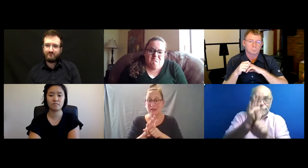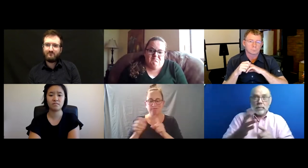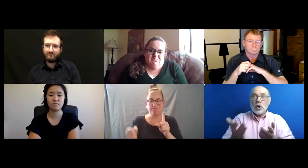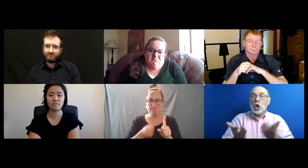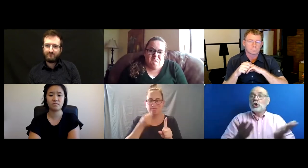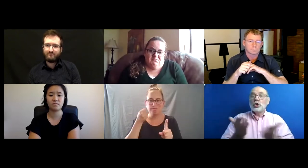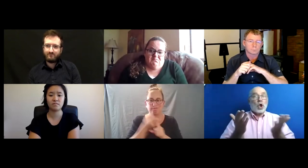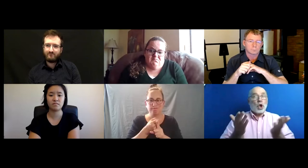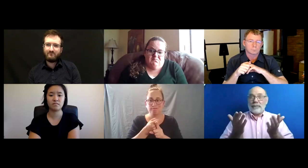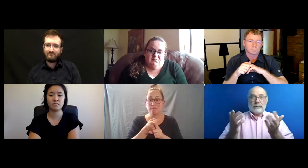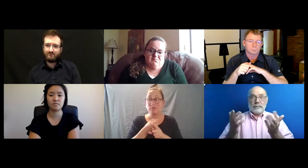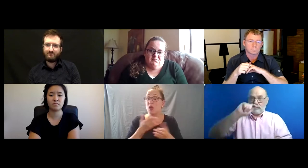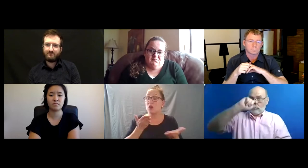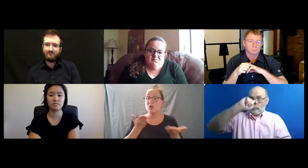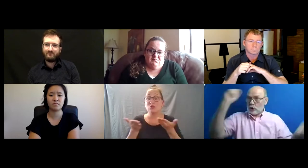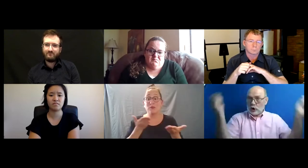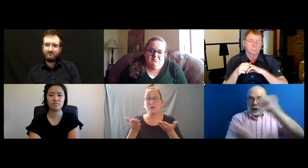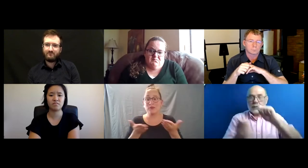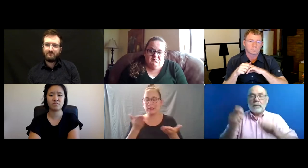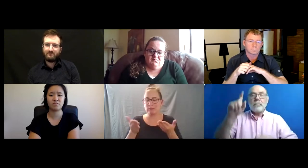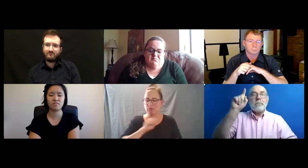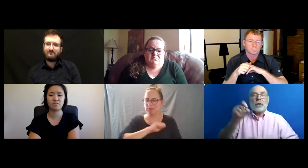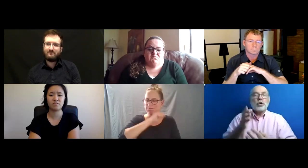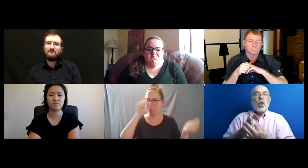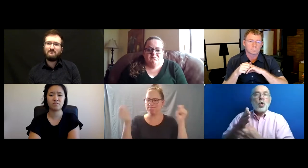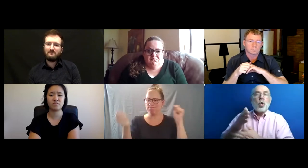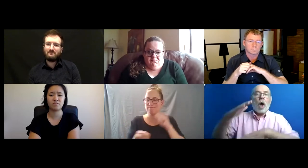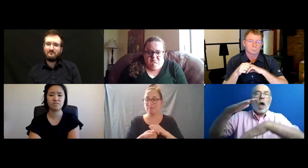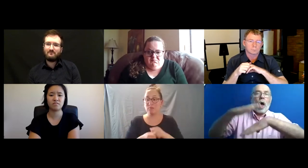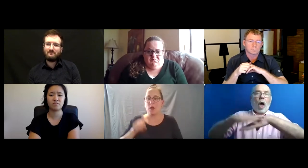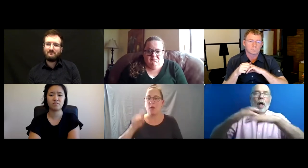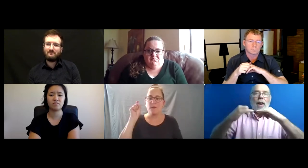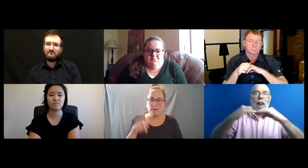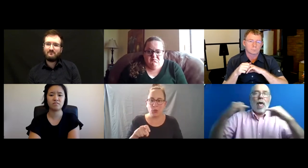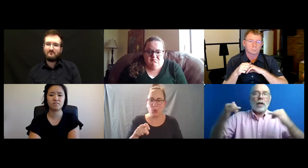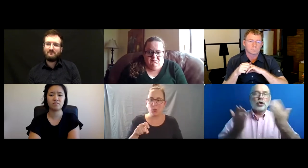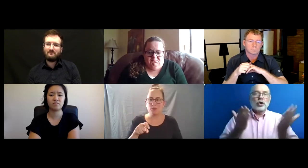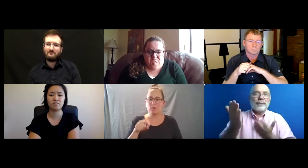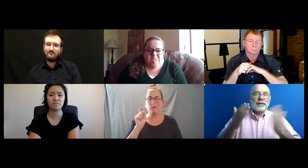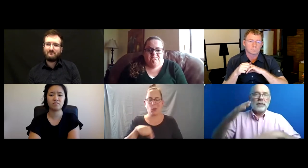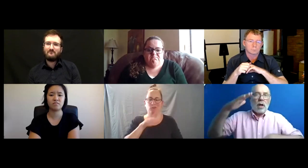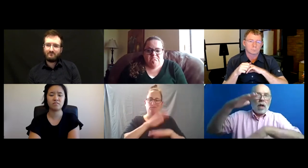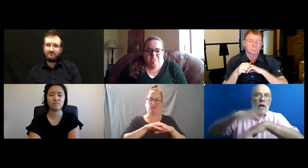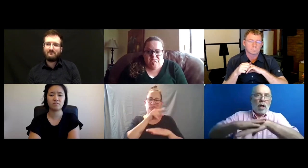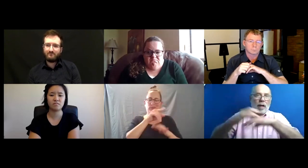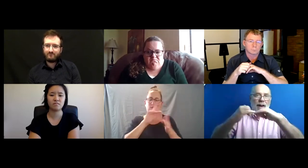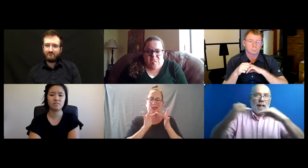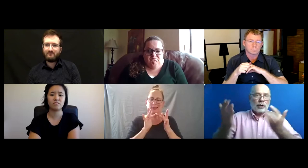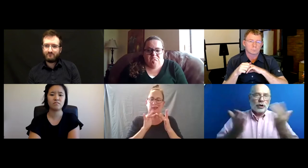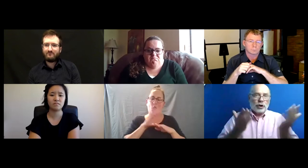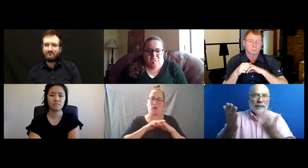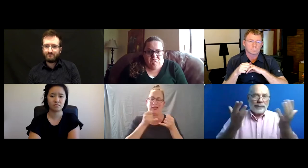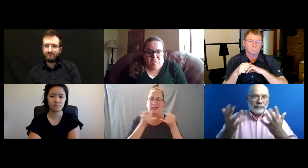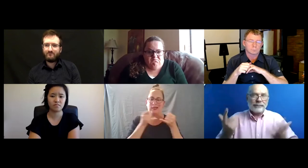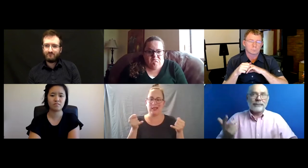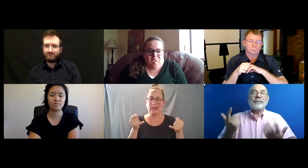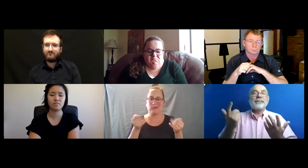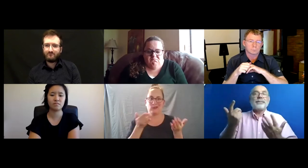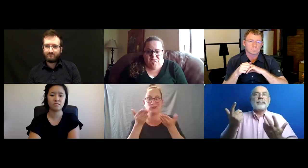Since the pandemic hit, a lot of those services have drastically changed. They are provided through online virtual